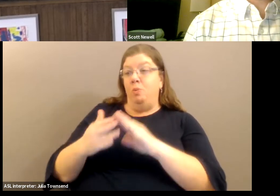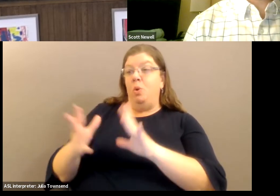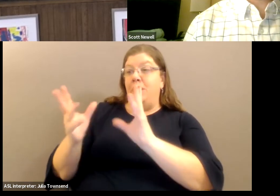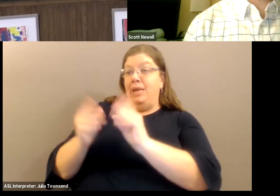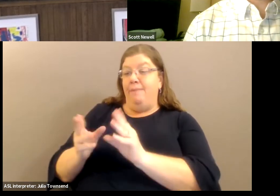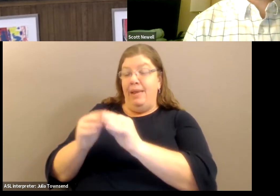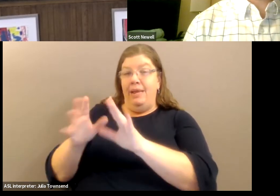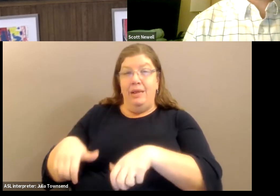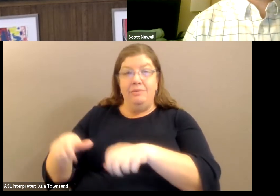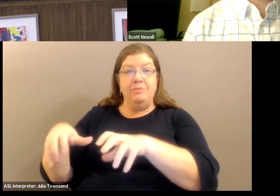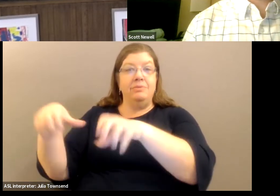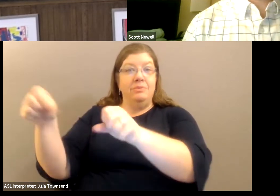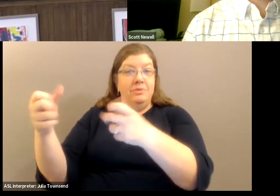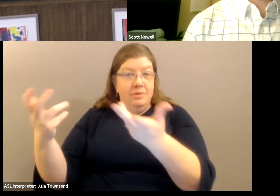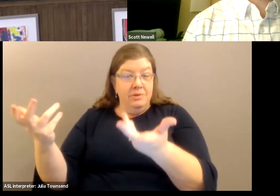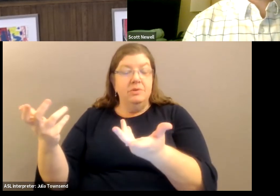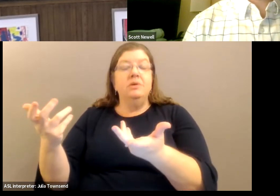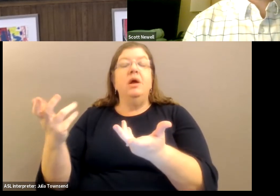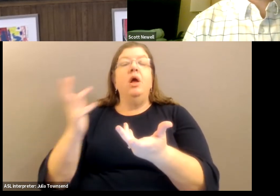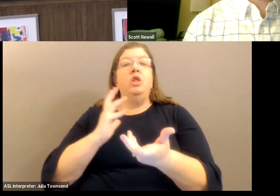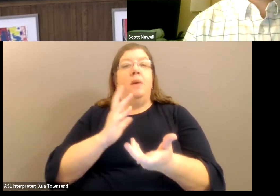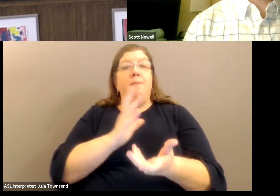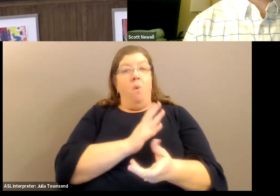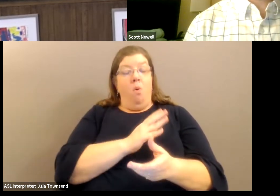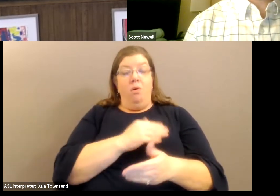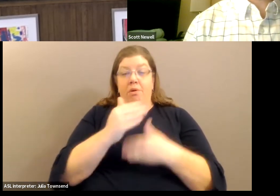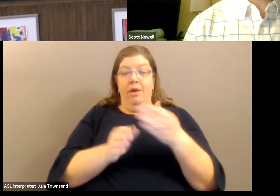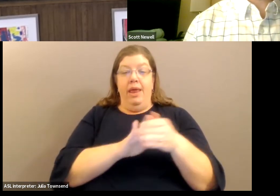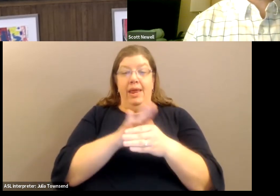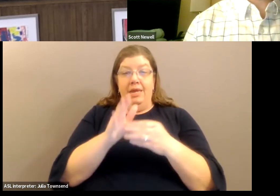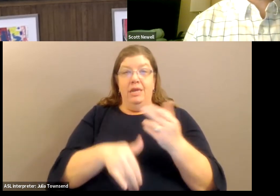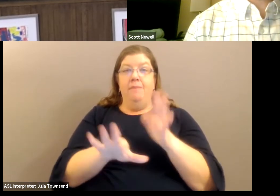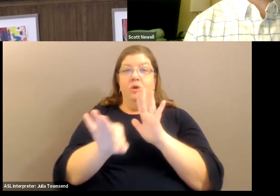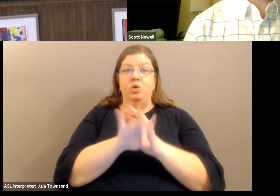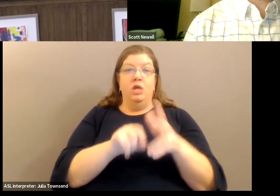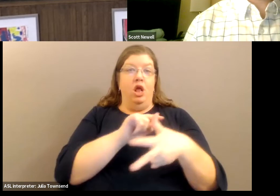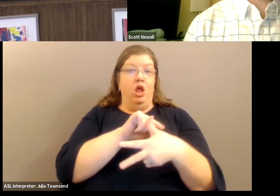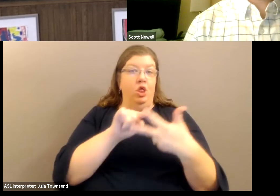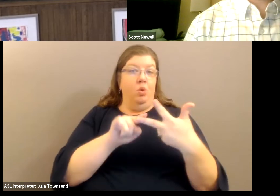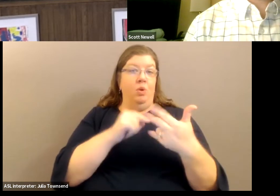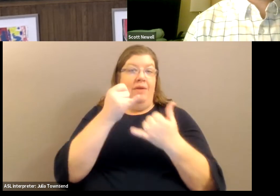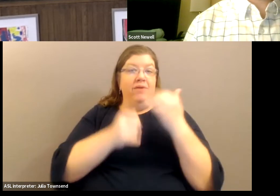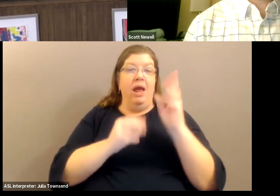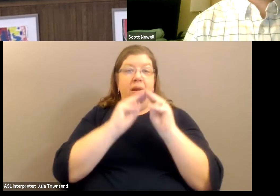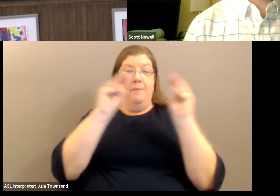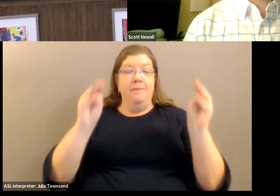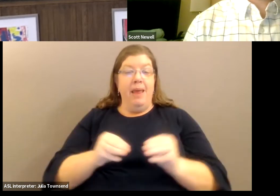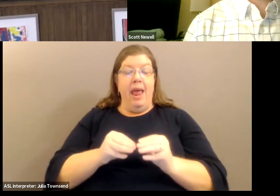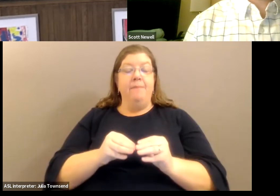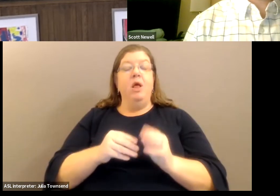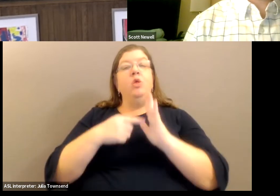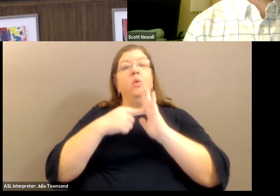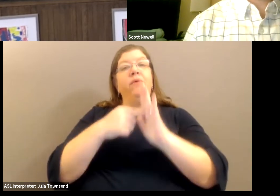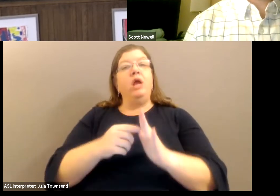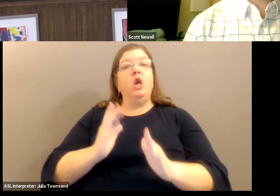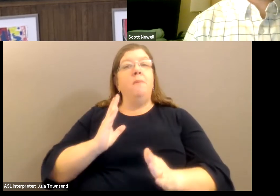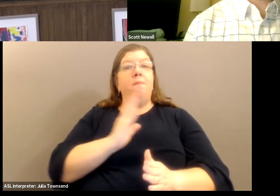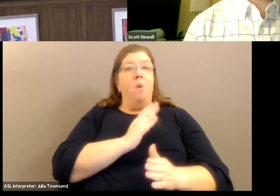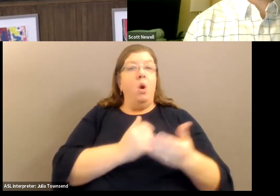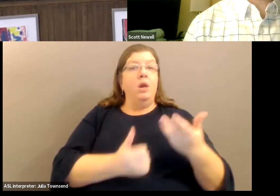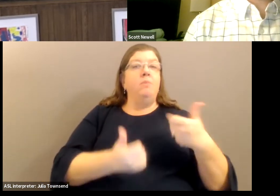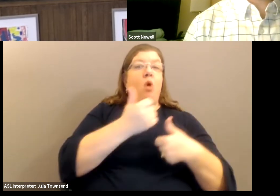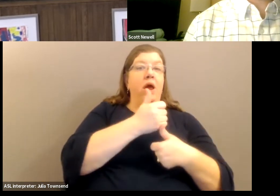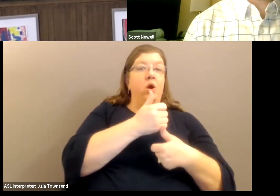meetings. And the board ended up choosing 3 finalist maps that reflected board priorities, community